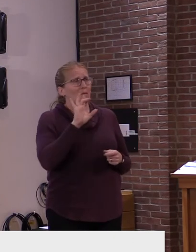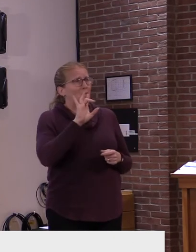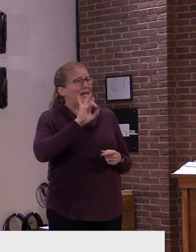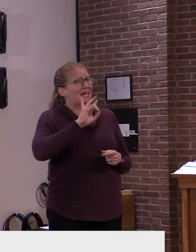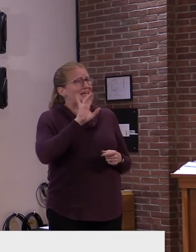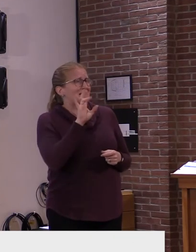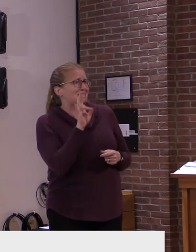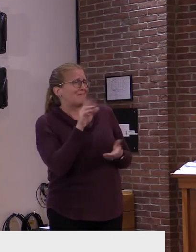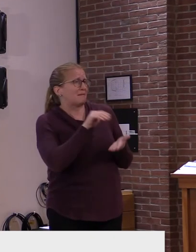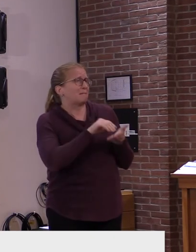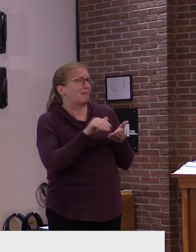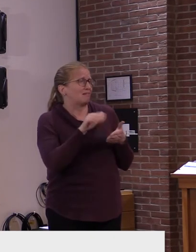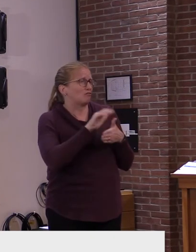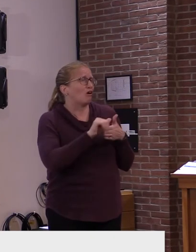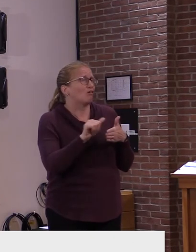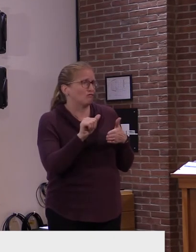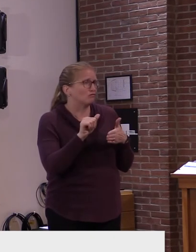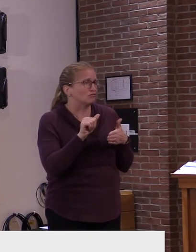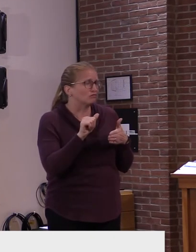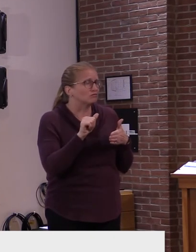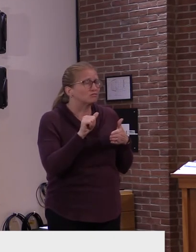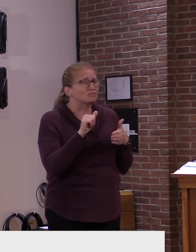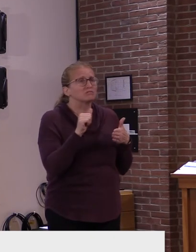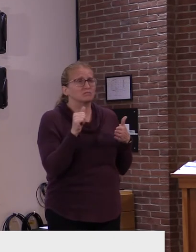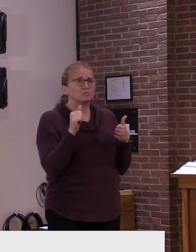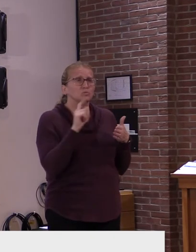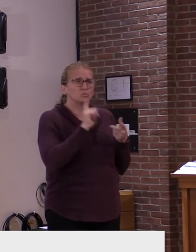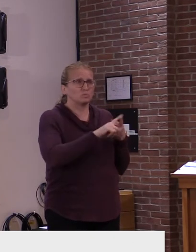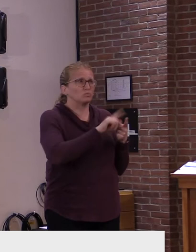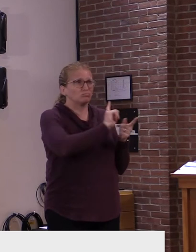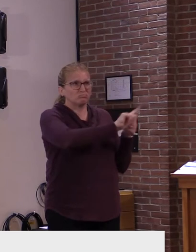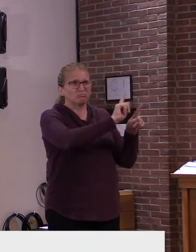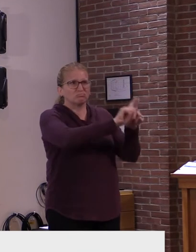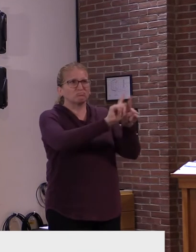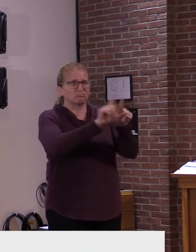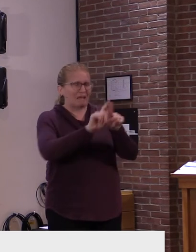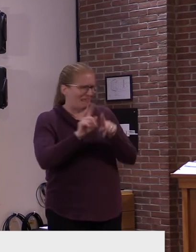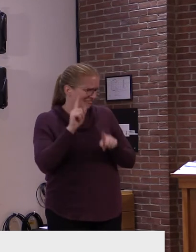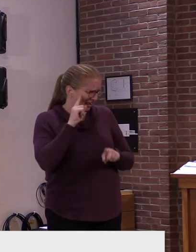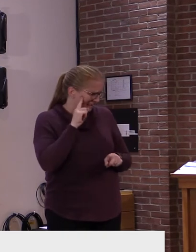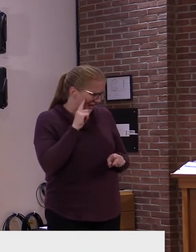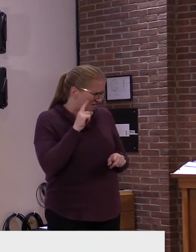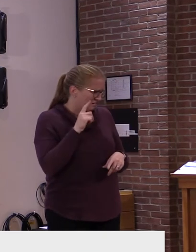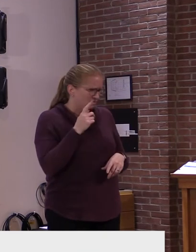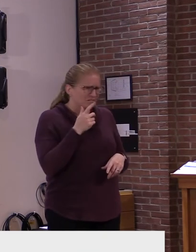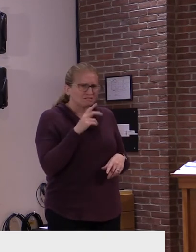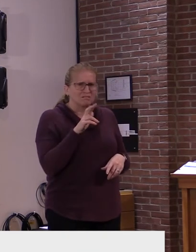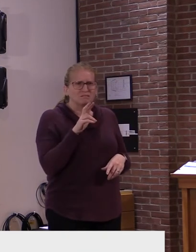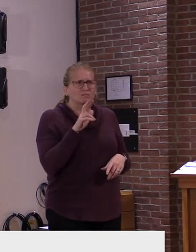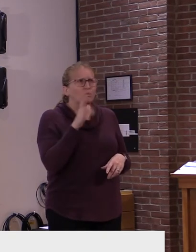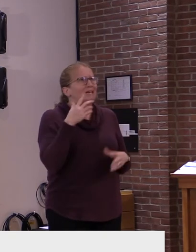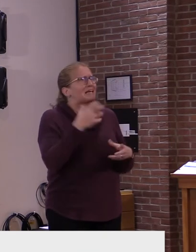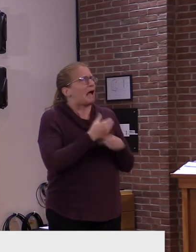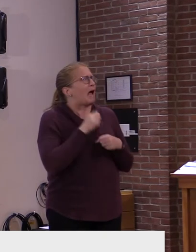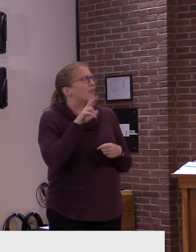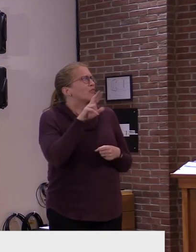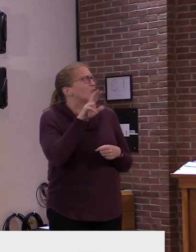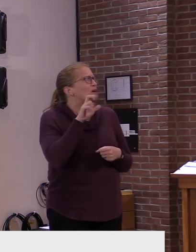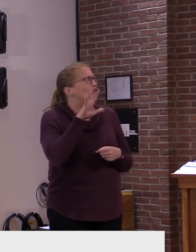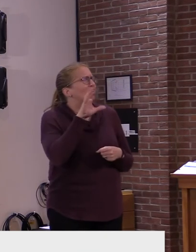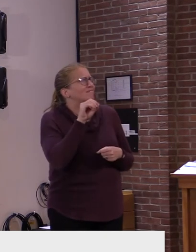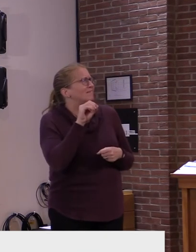of uh of money out to various facilities i think we'd there were 350 applications i can't